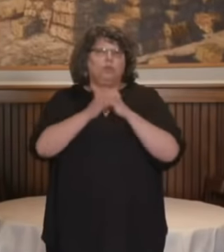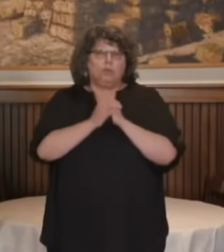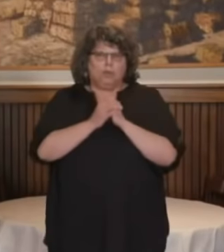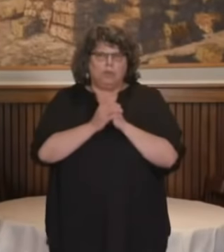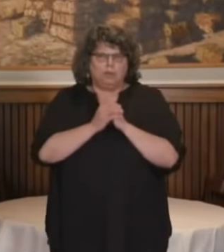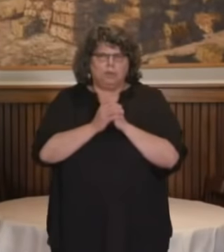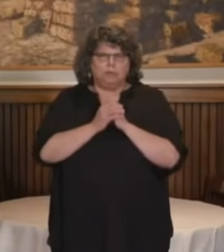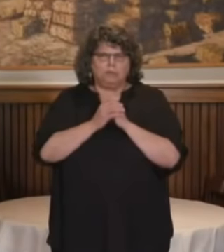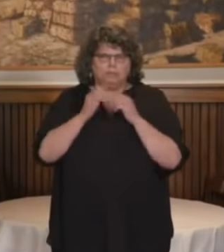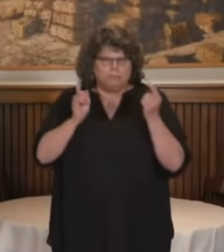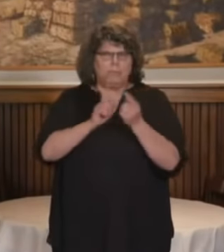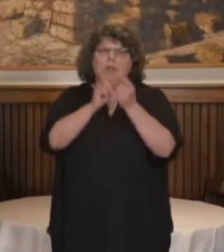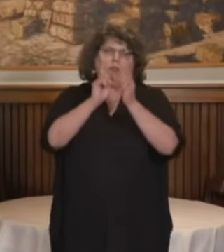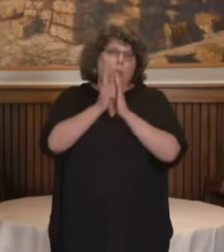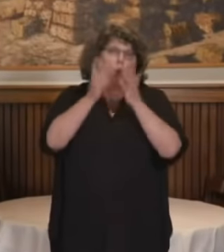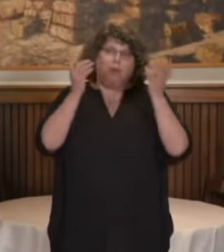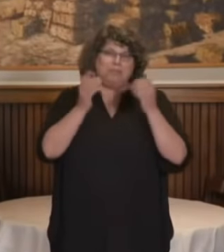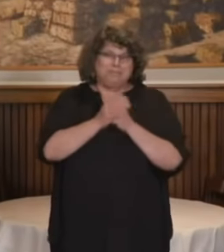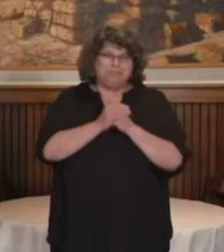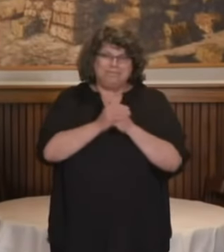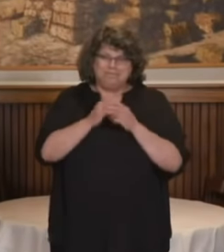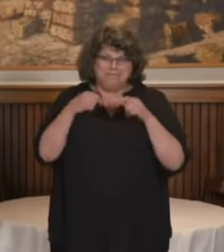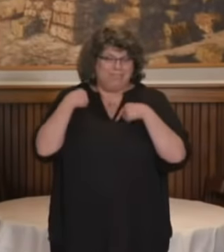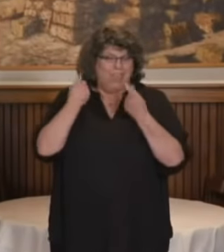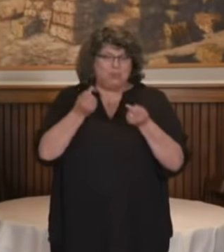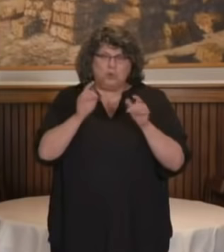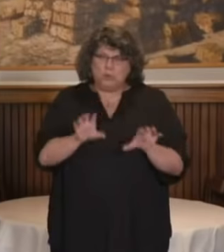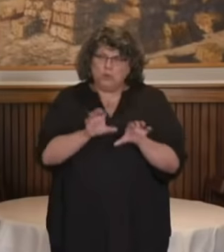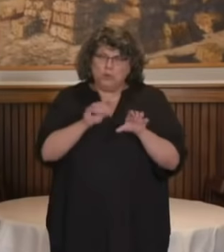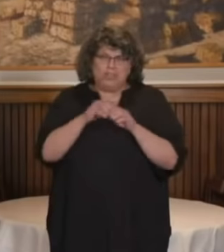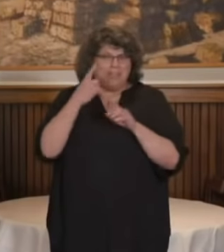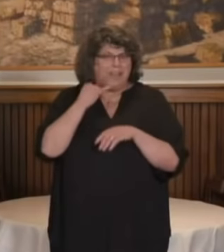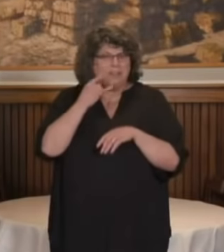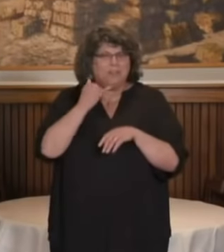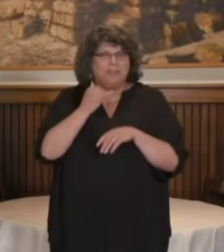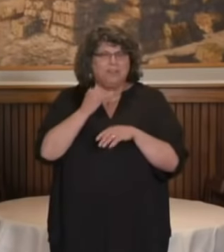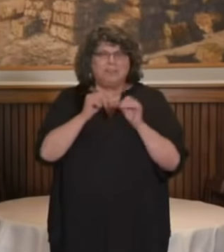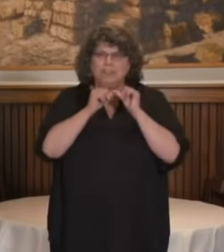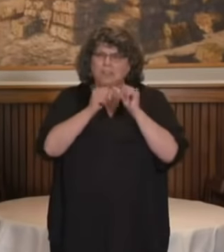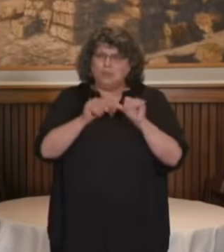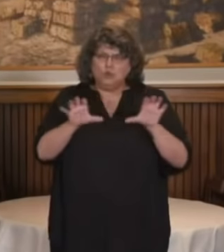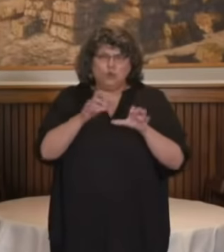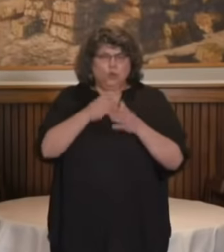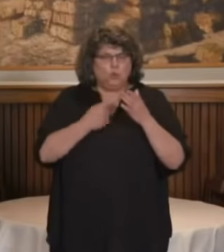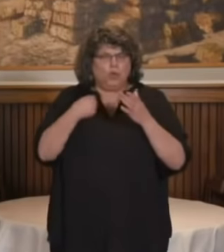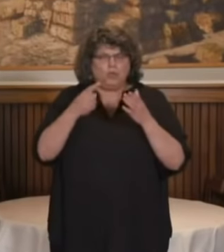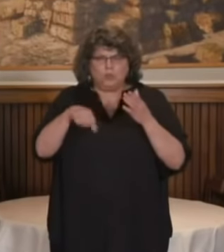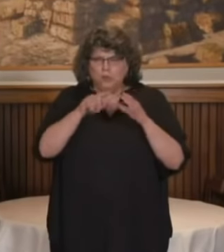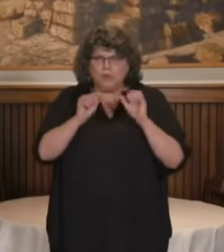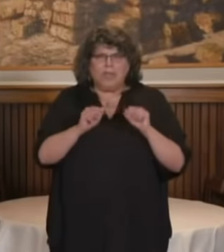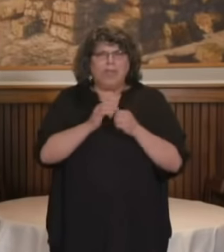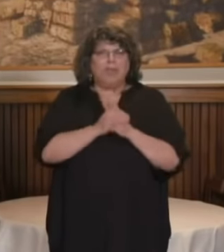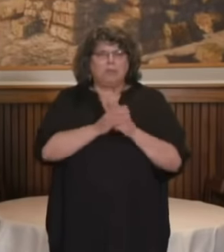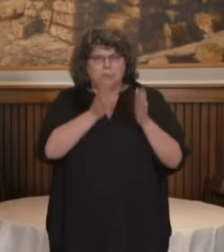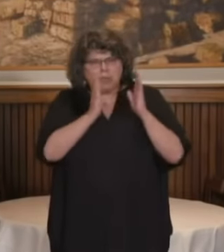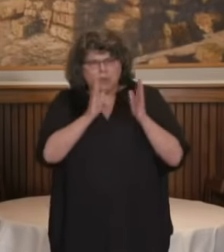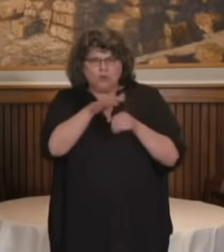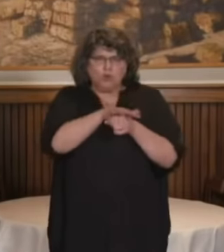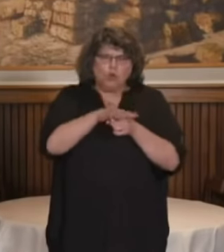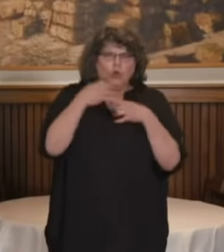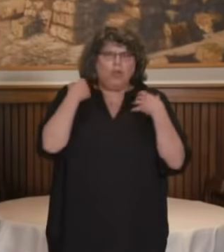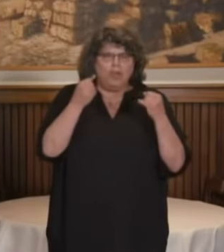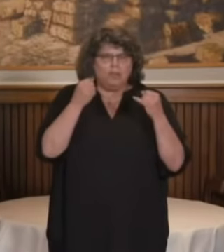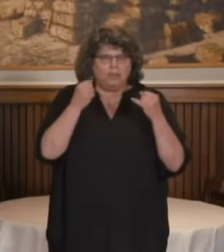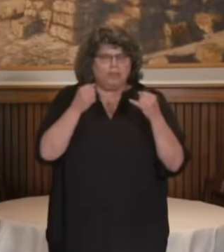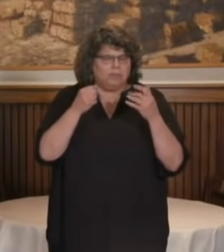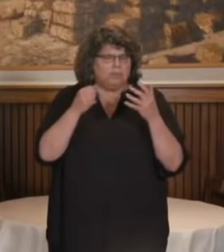moment as we have in this state. Continue, do what you can, listen to those local health directors, wear face coverings